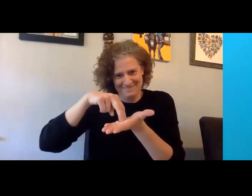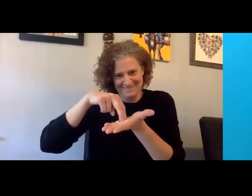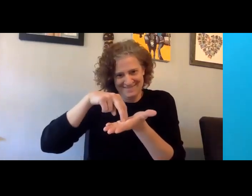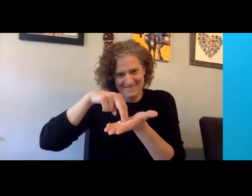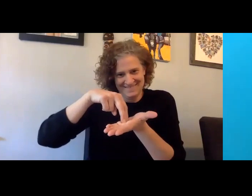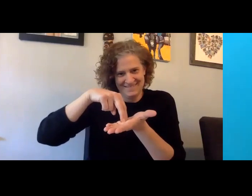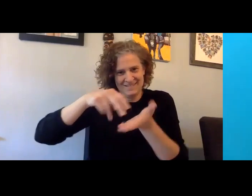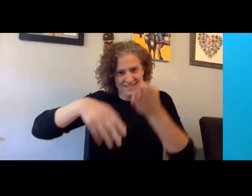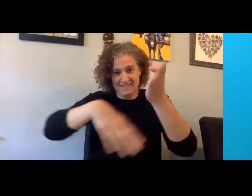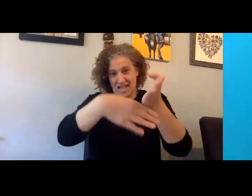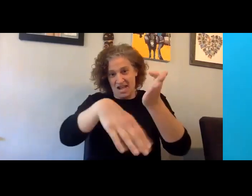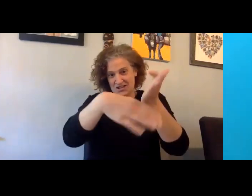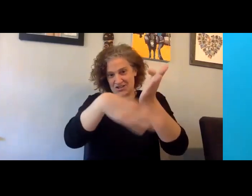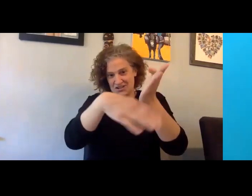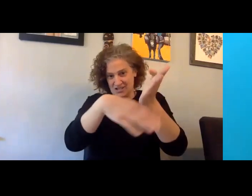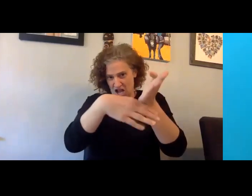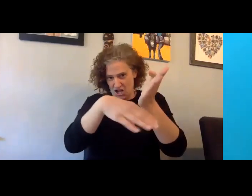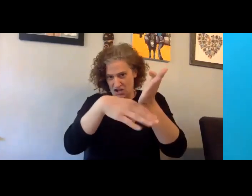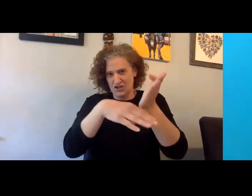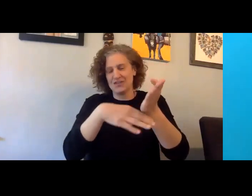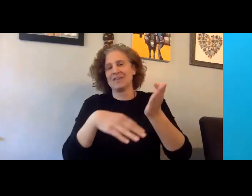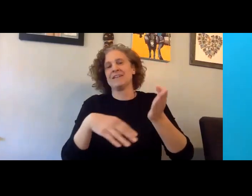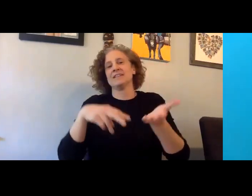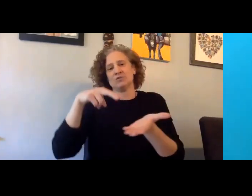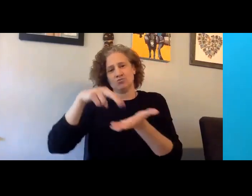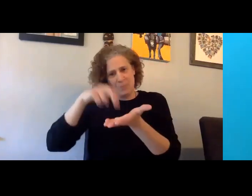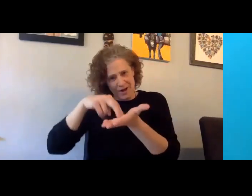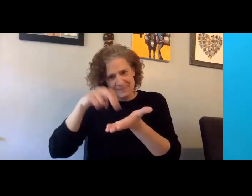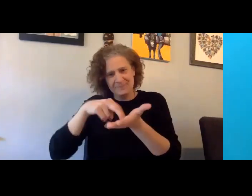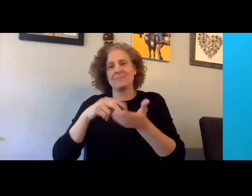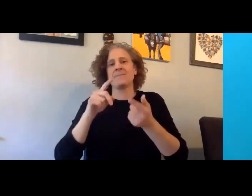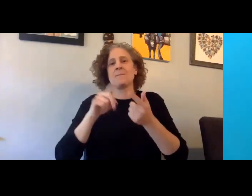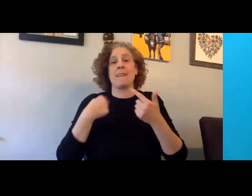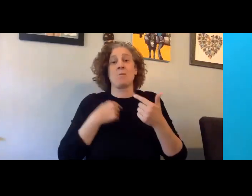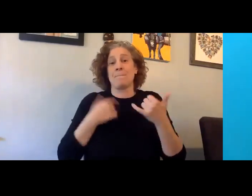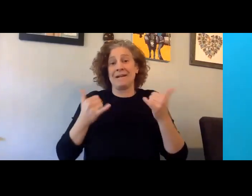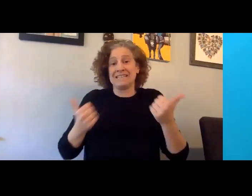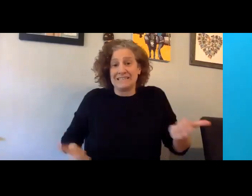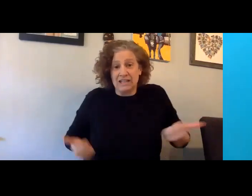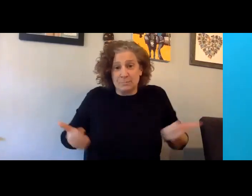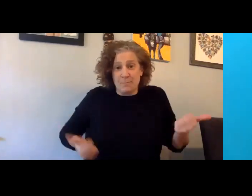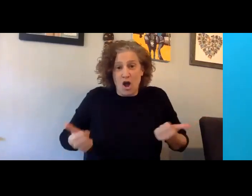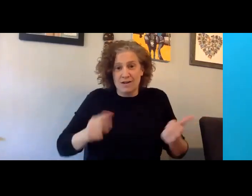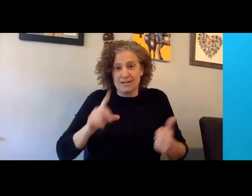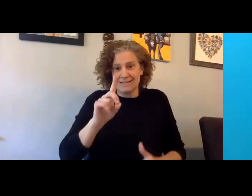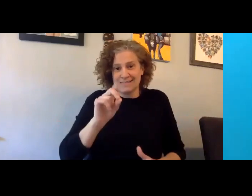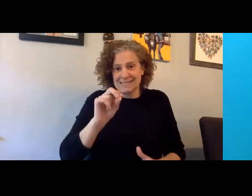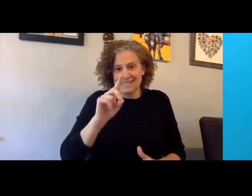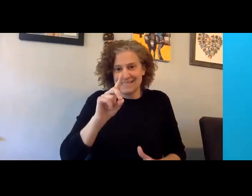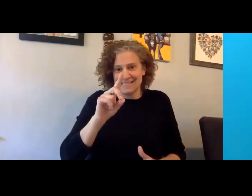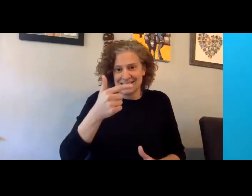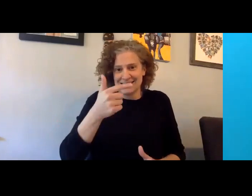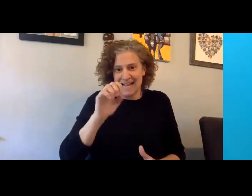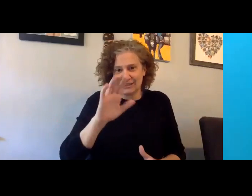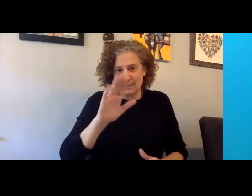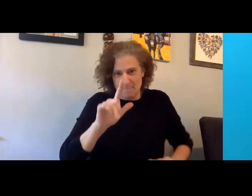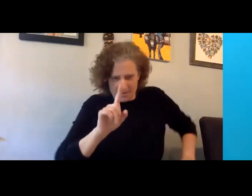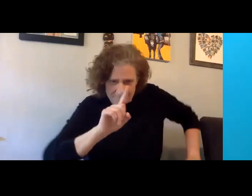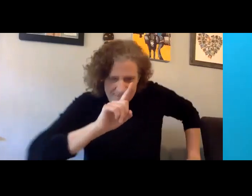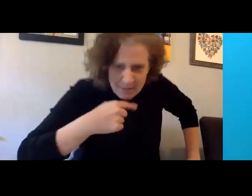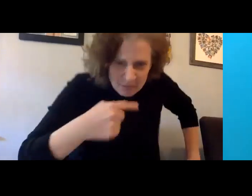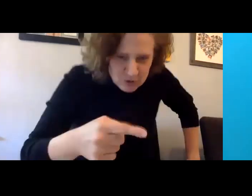the trampoline. Soccer, looks like this, soccer on the trampoline. And we play dodgeball.